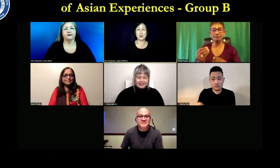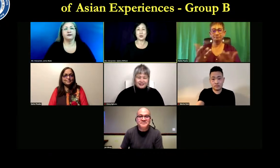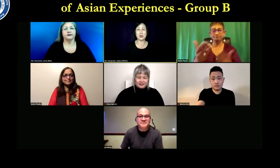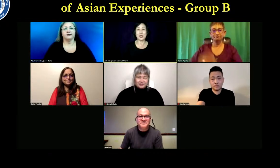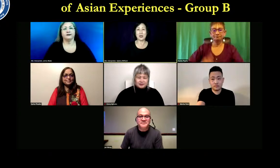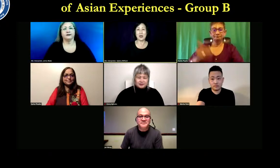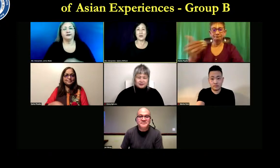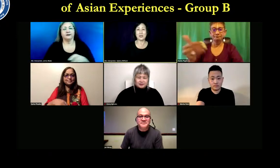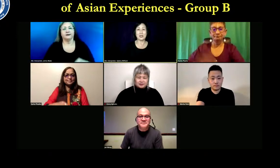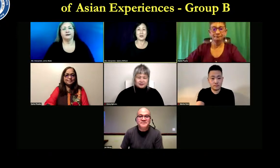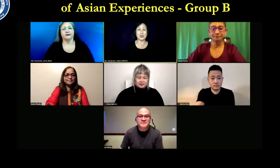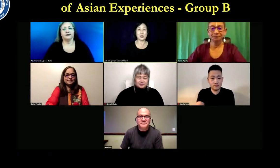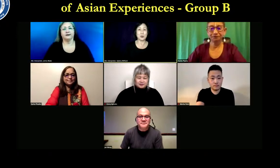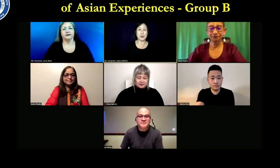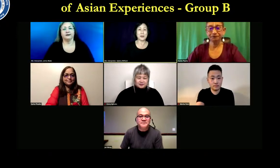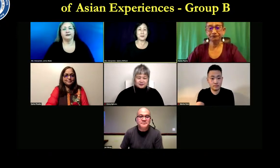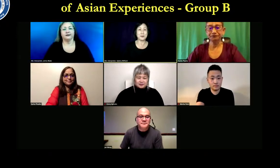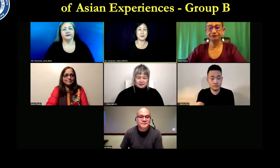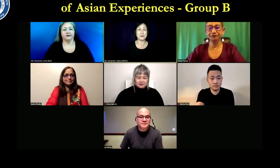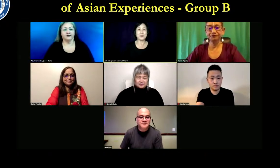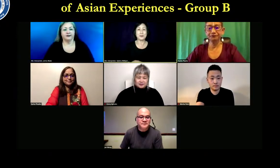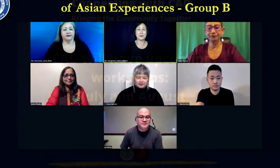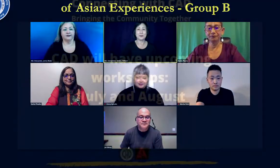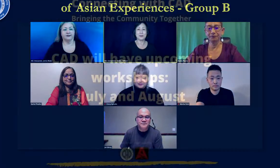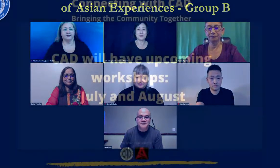Okay, so we'll turn everything off and just have a short break.